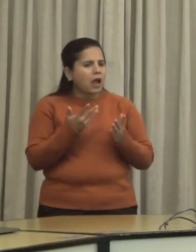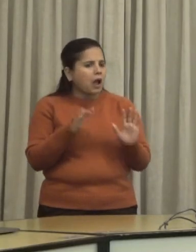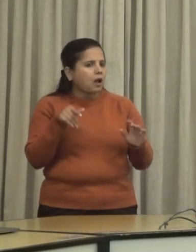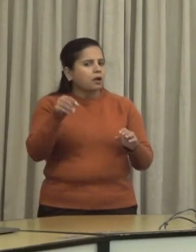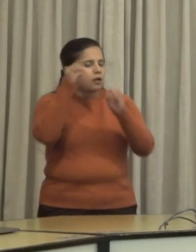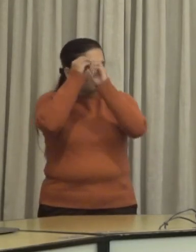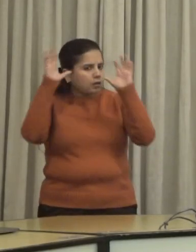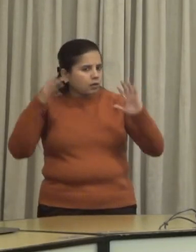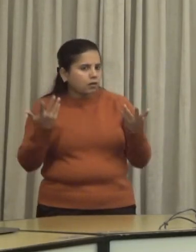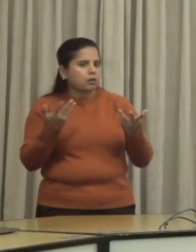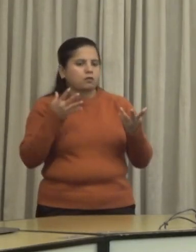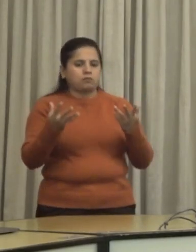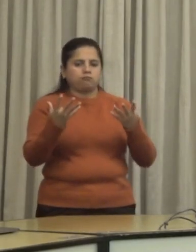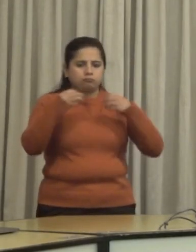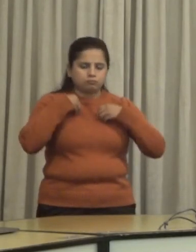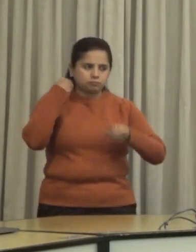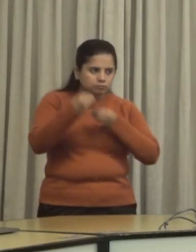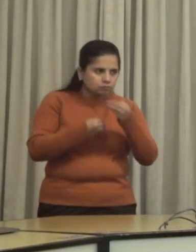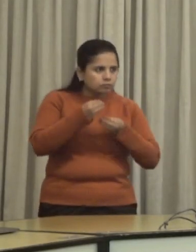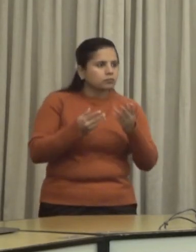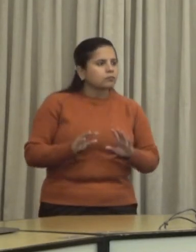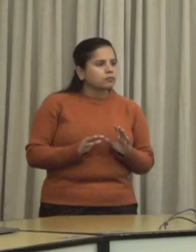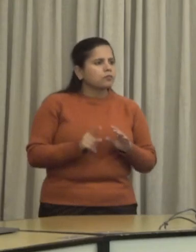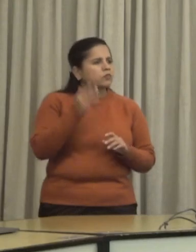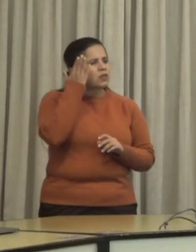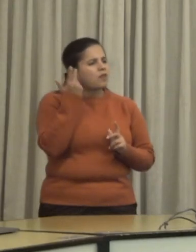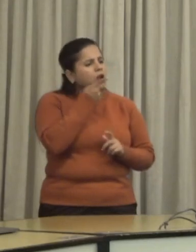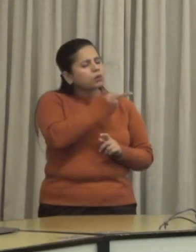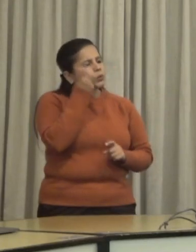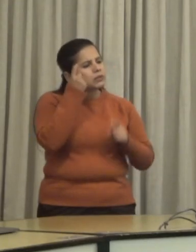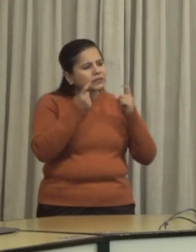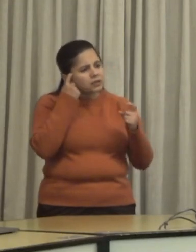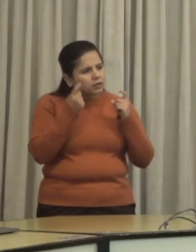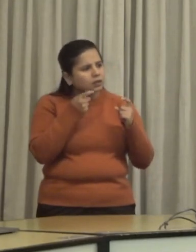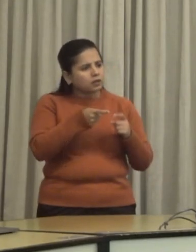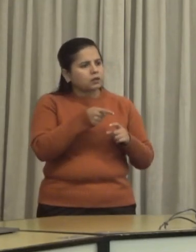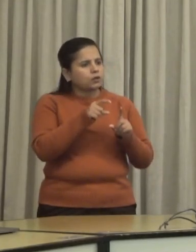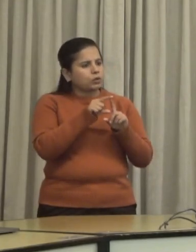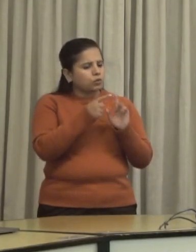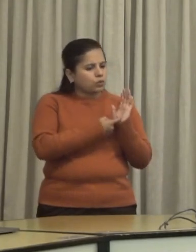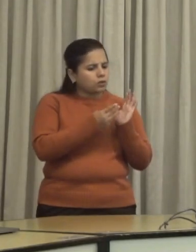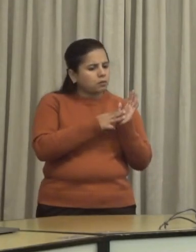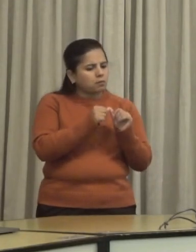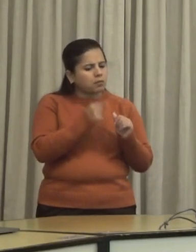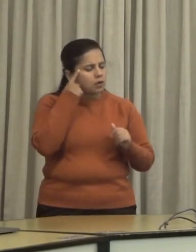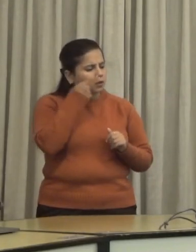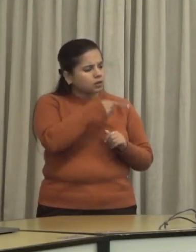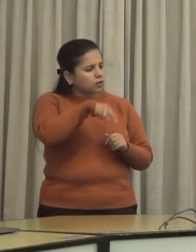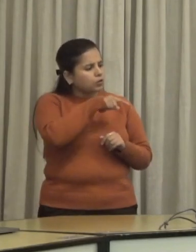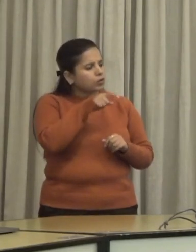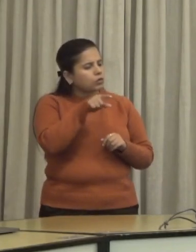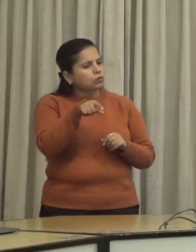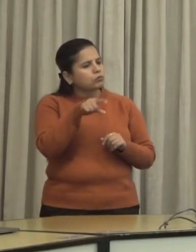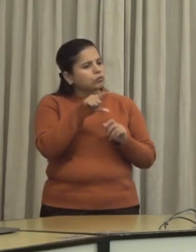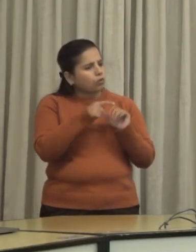imagined inheritance. So, why do you think, Dr. Mani, how do you think doctors can address